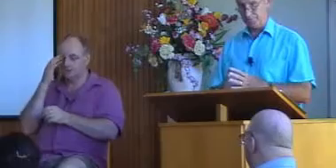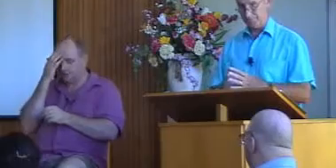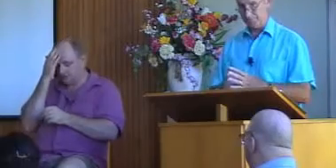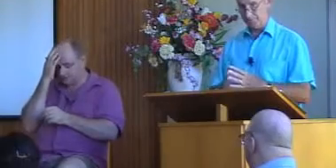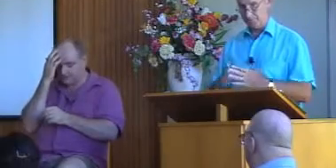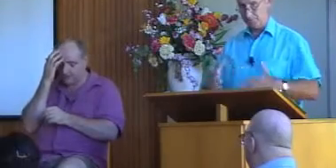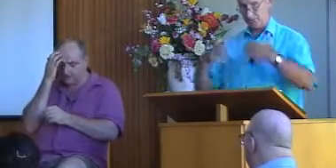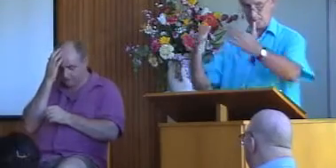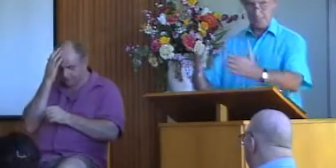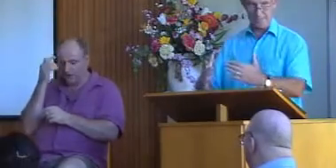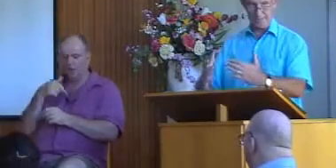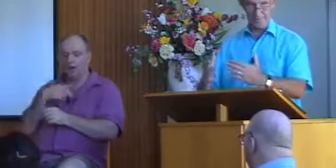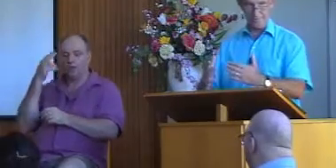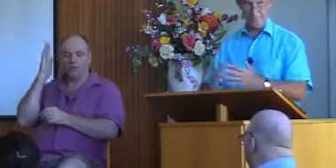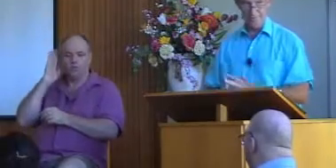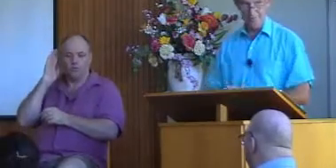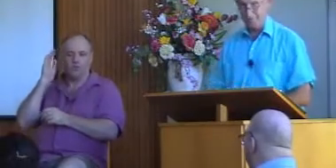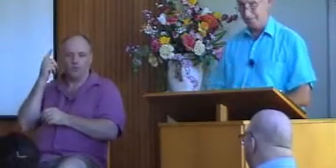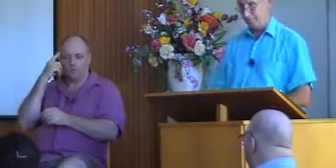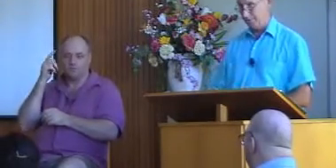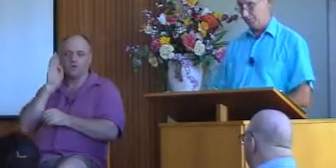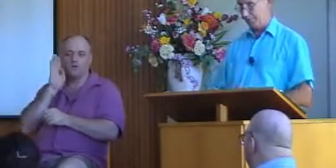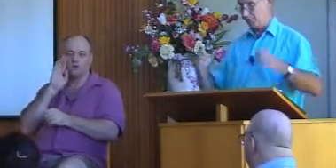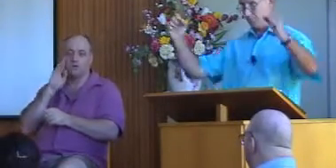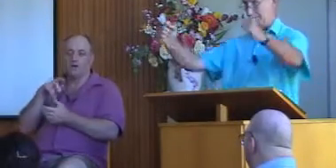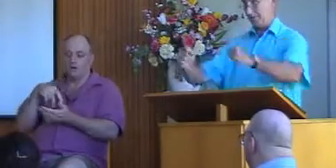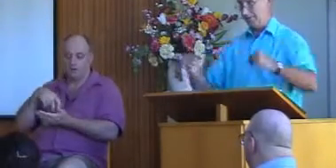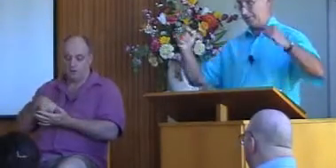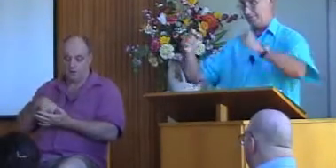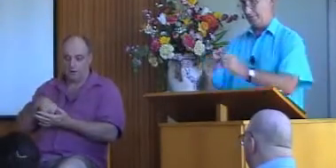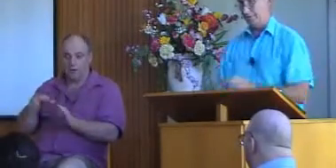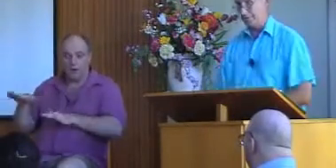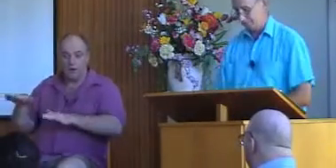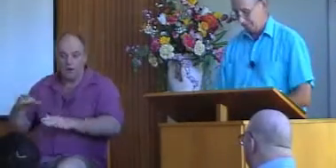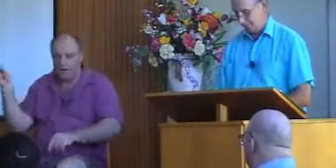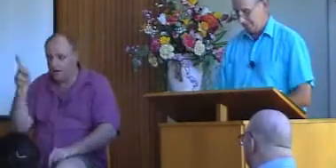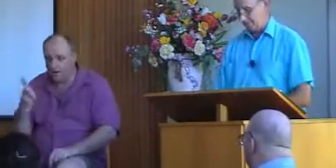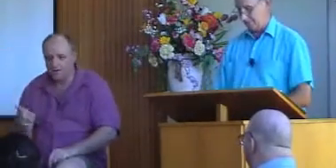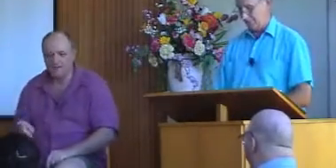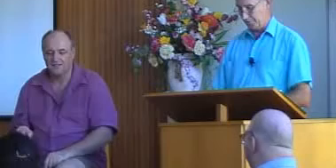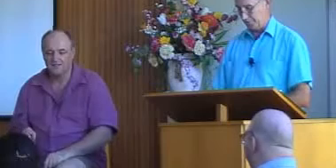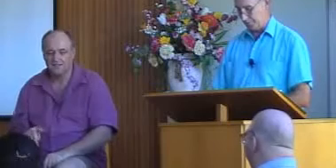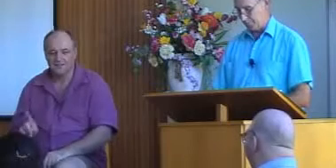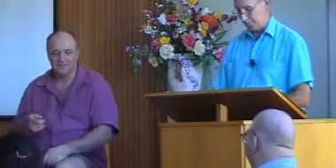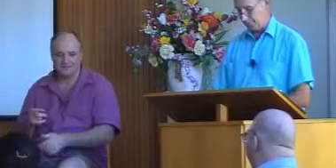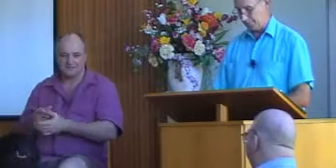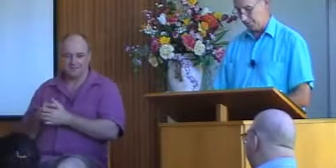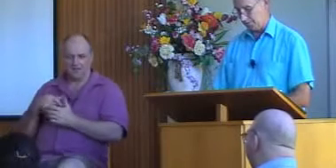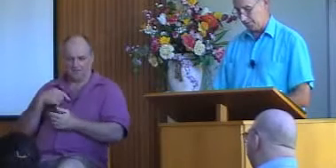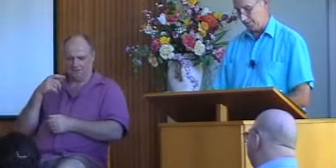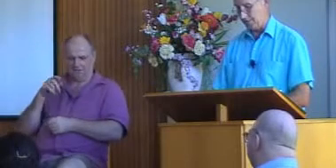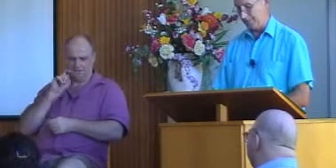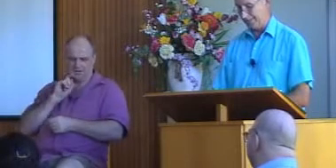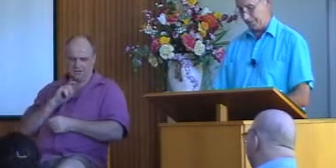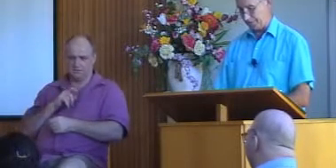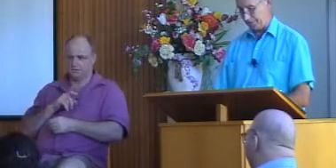knees to be able to become a Christian. In other words, you'd be broken looking for something. And that confused me somewhat,